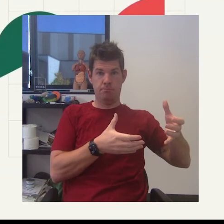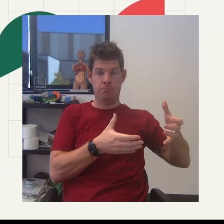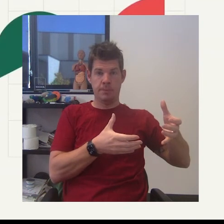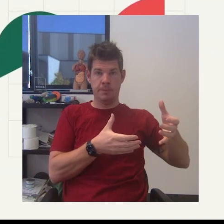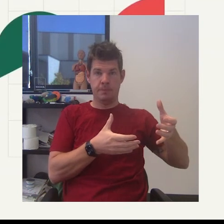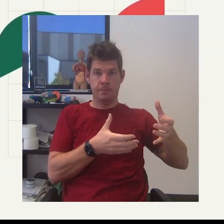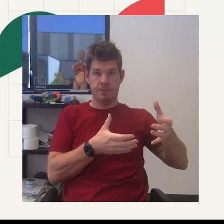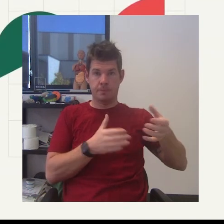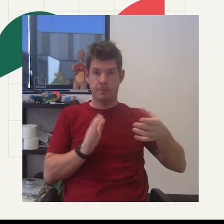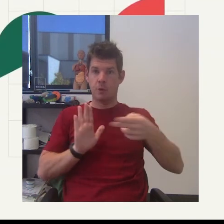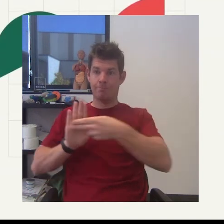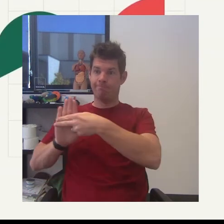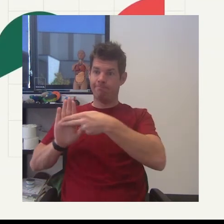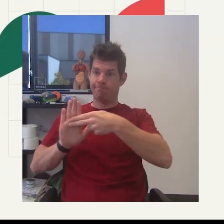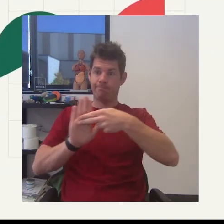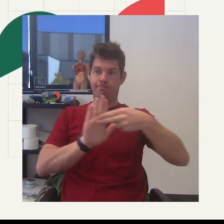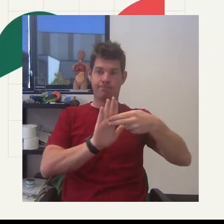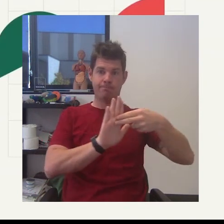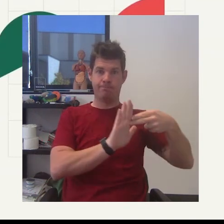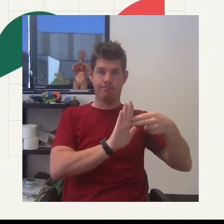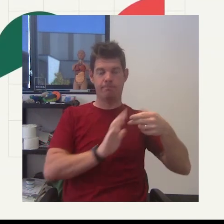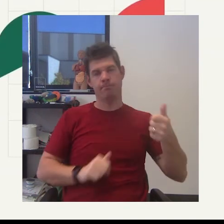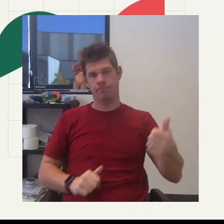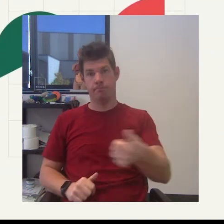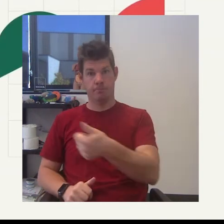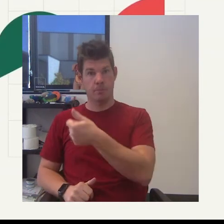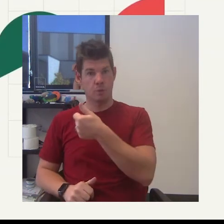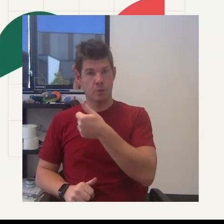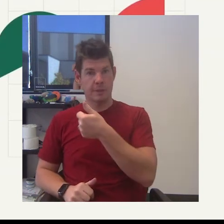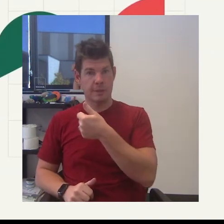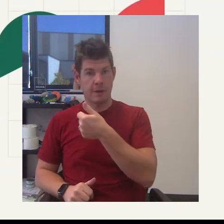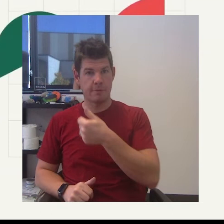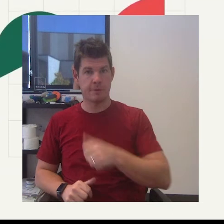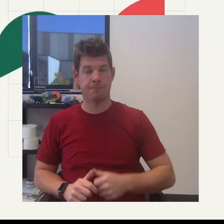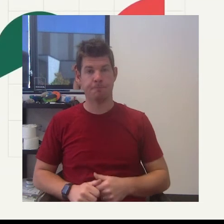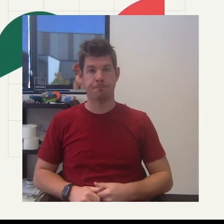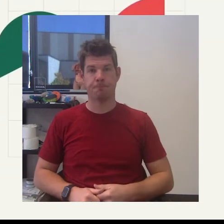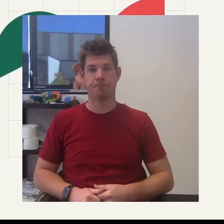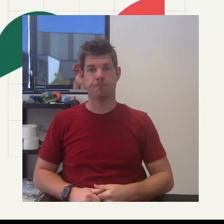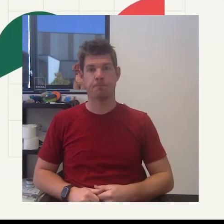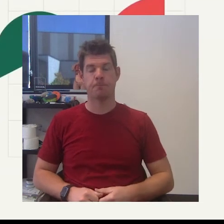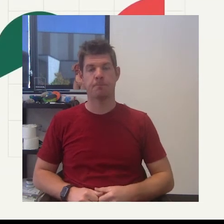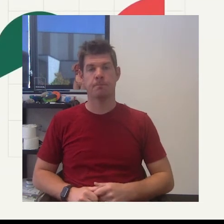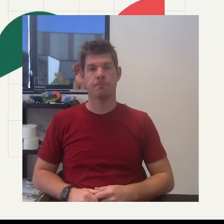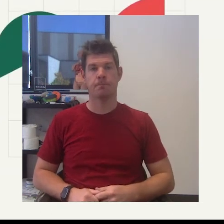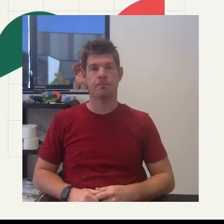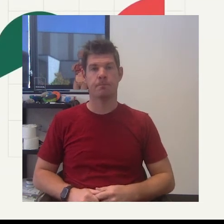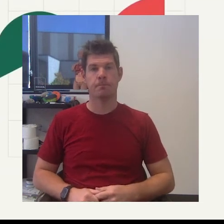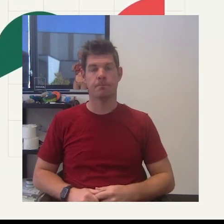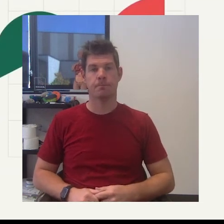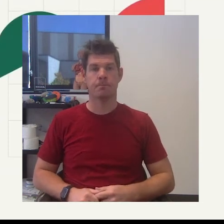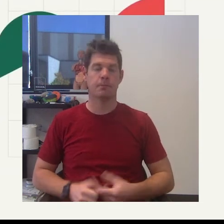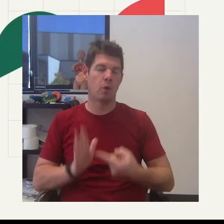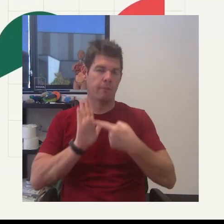you can rename yourself. So I'm going to do that right now, and I'm going to rename